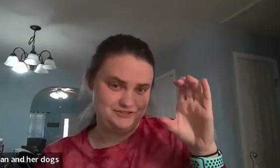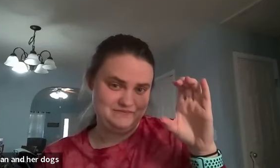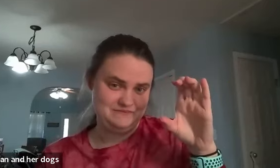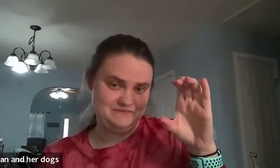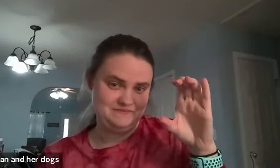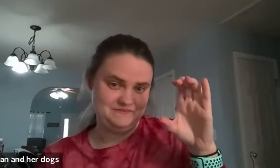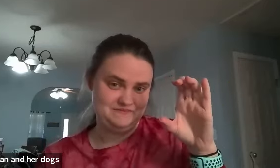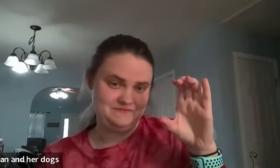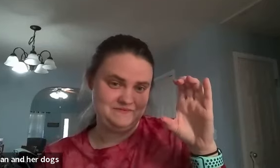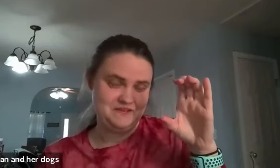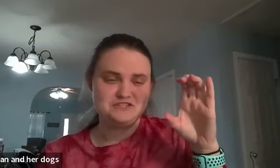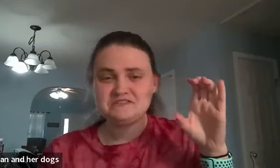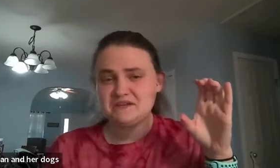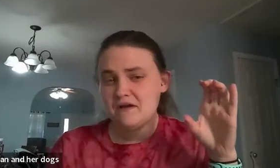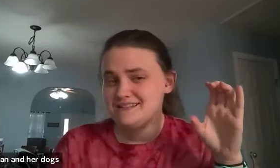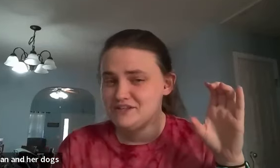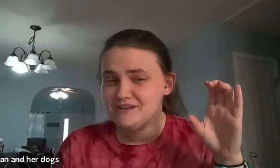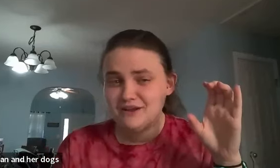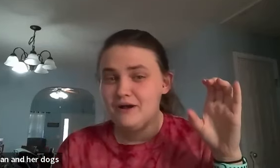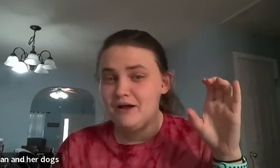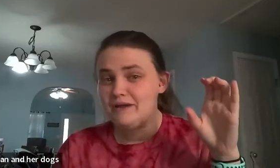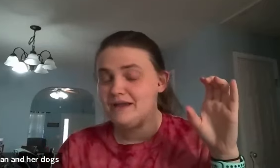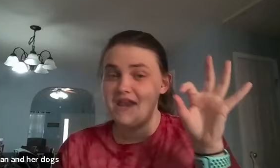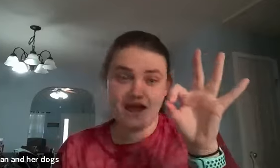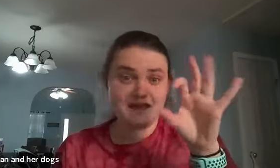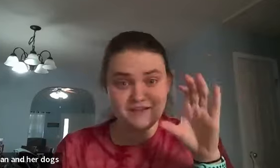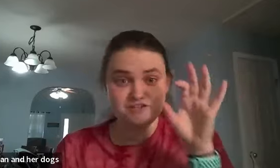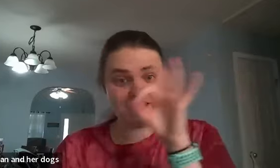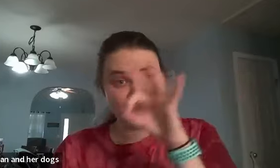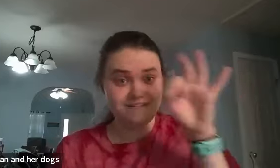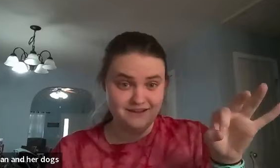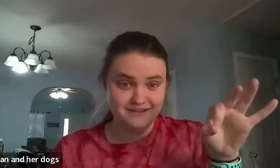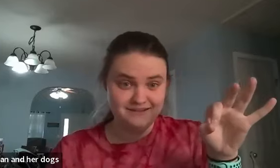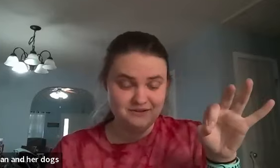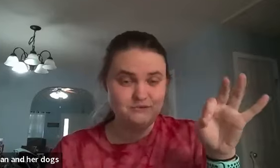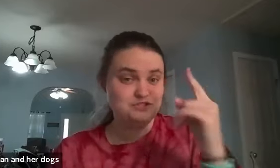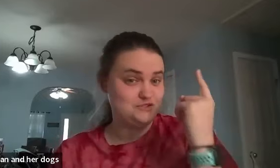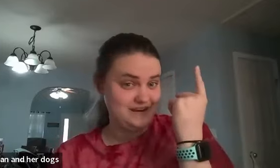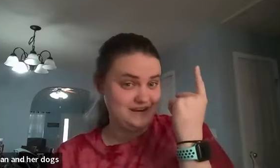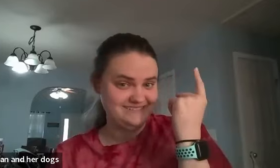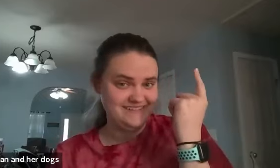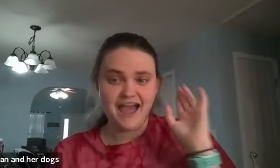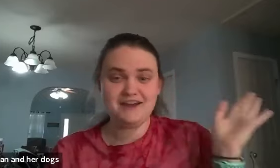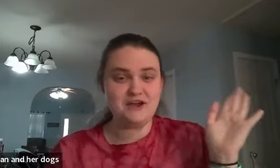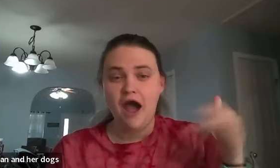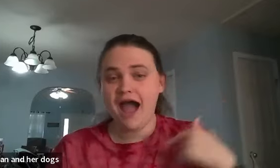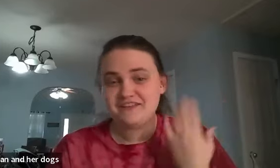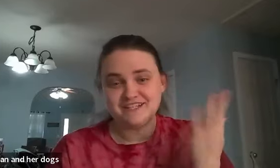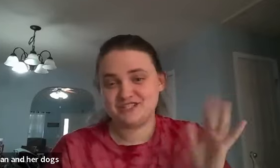900. So you see where I say you can go all the way up to 999 with just one hand? I don't know. I think that's just the